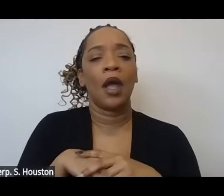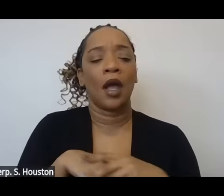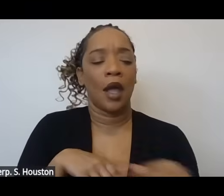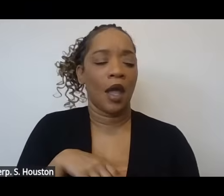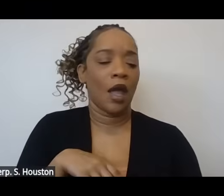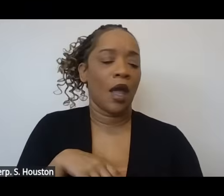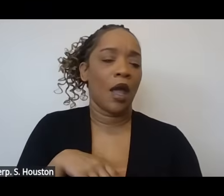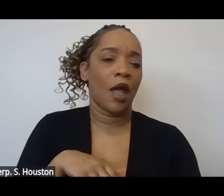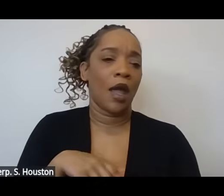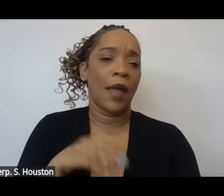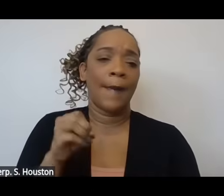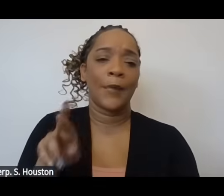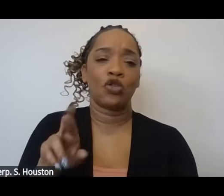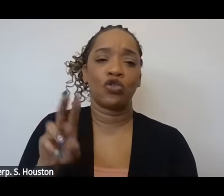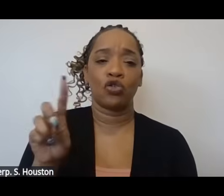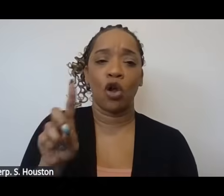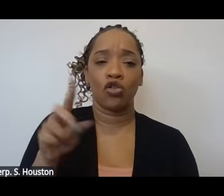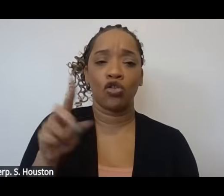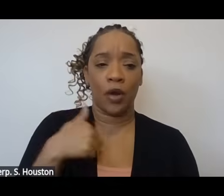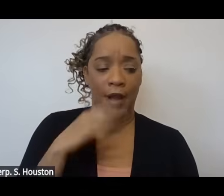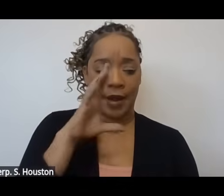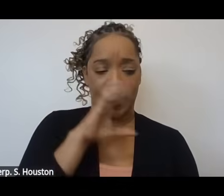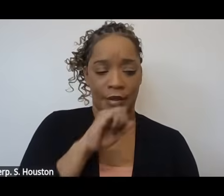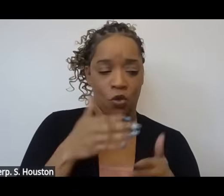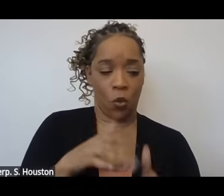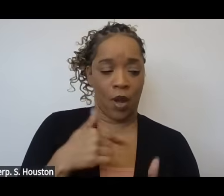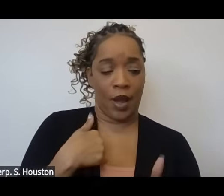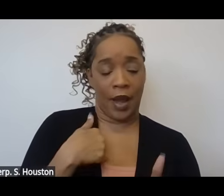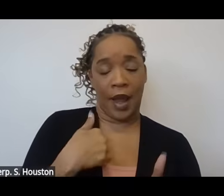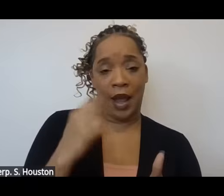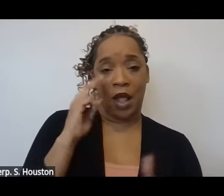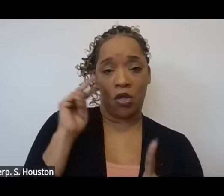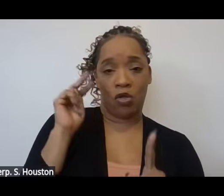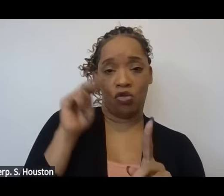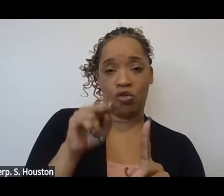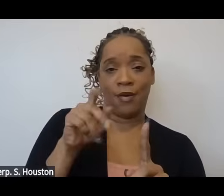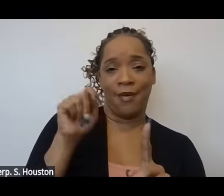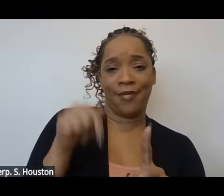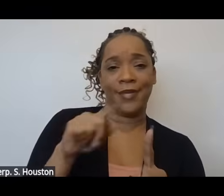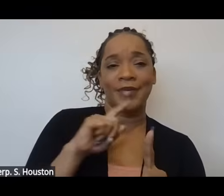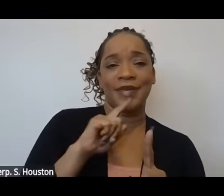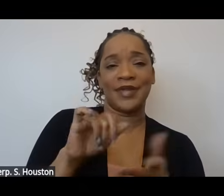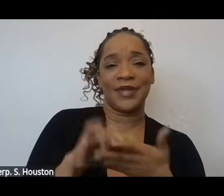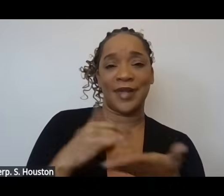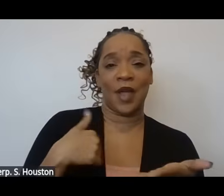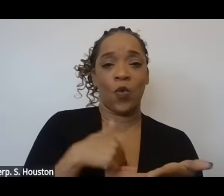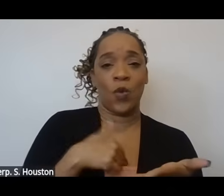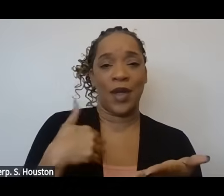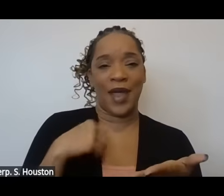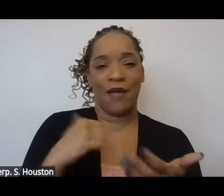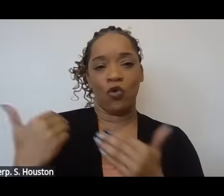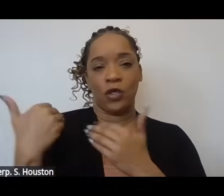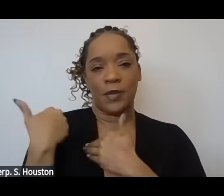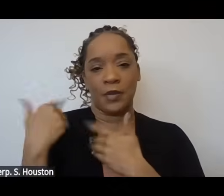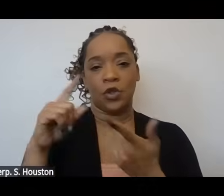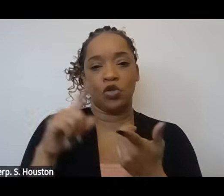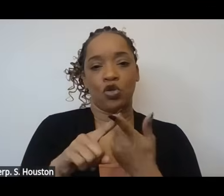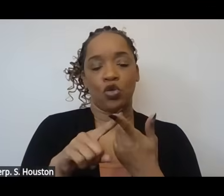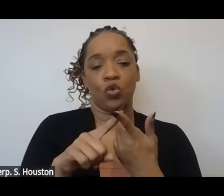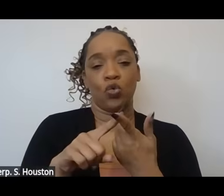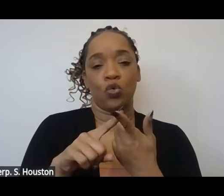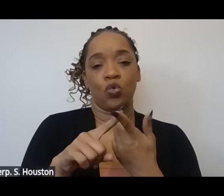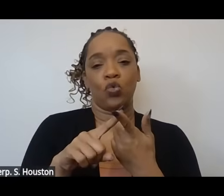Mr. Dosser, I guess the way I'm seeing this is that we have a responsibility to canvass the